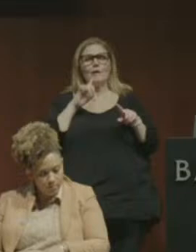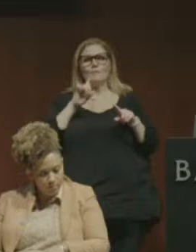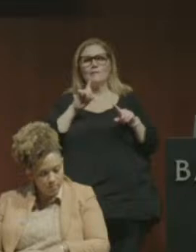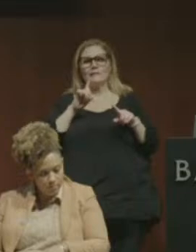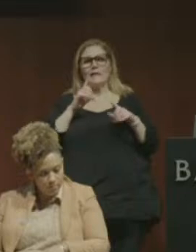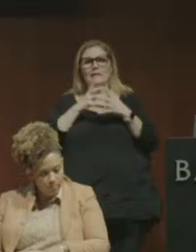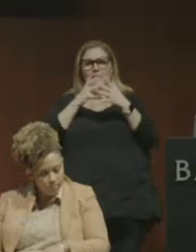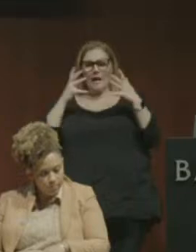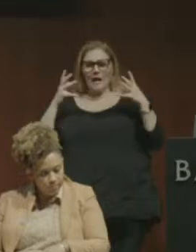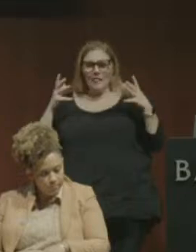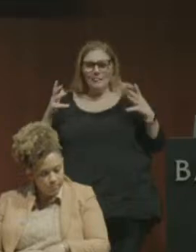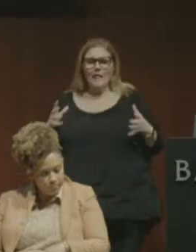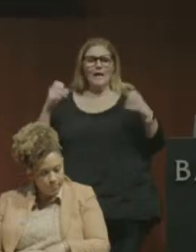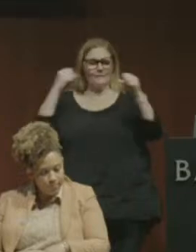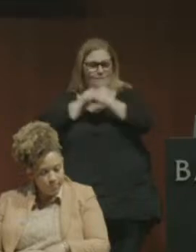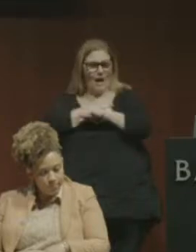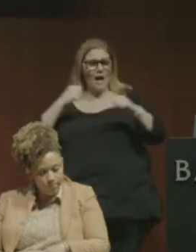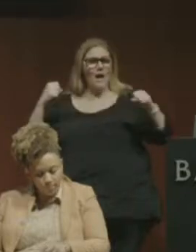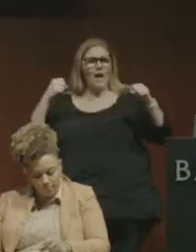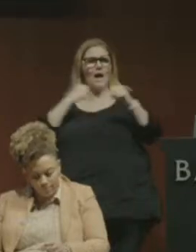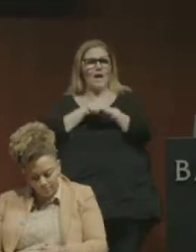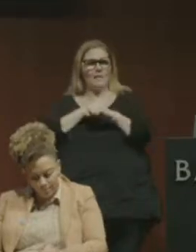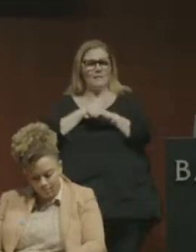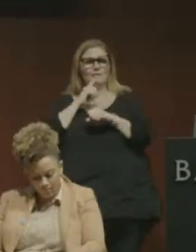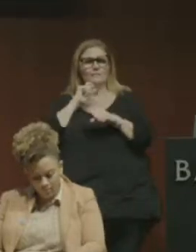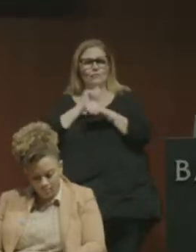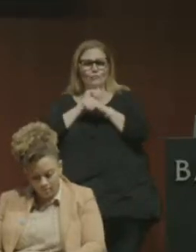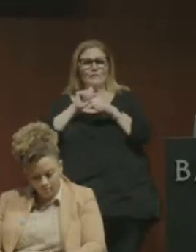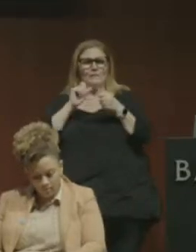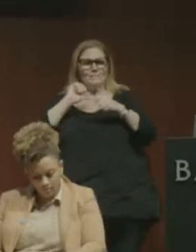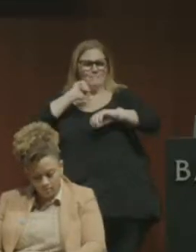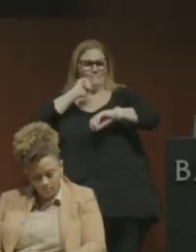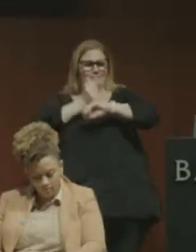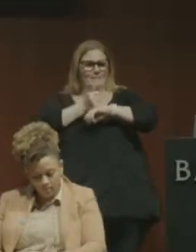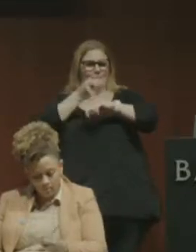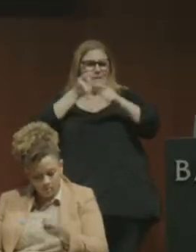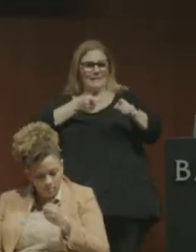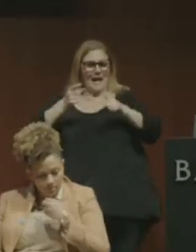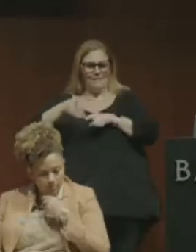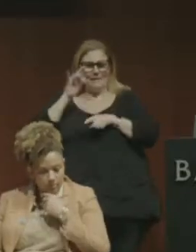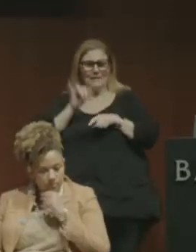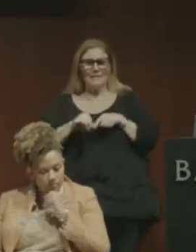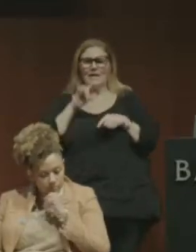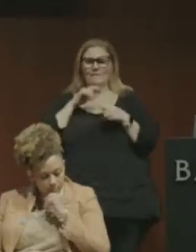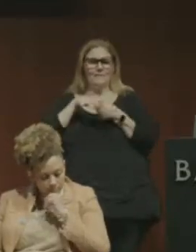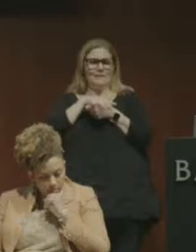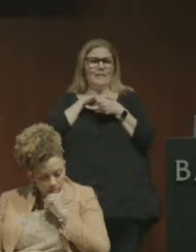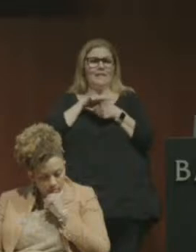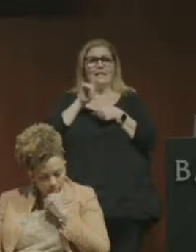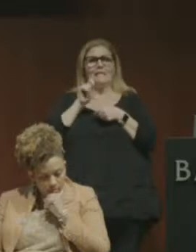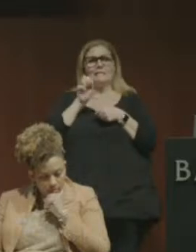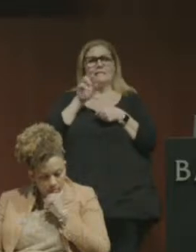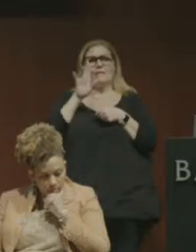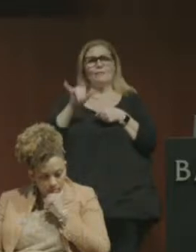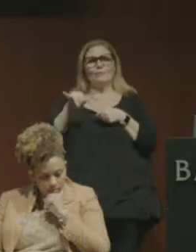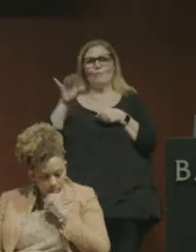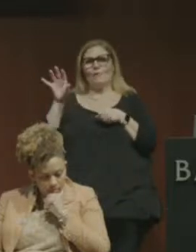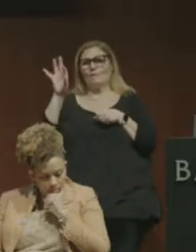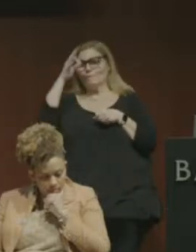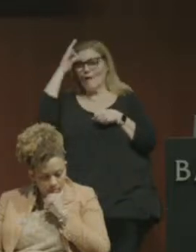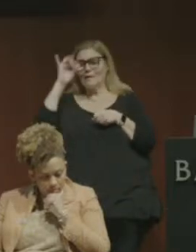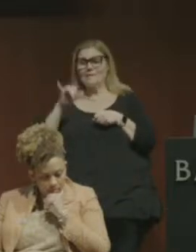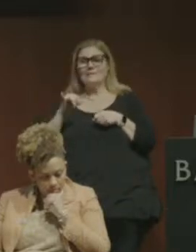required a tremendous amount of violence in order to eliminate difference, even within the territory of France, that required